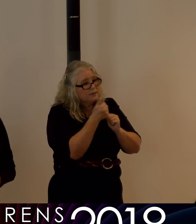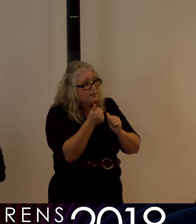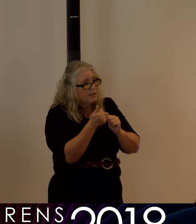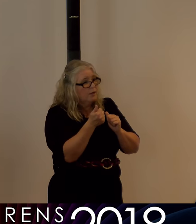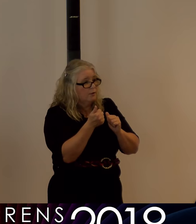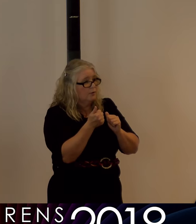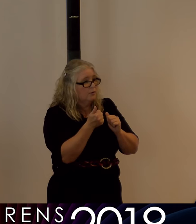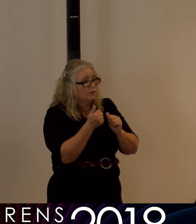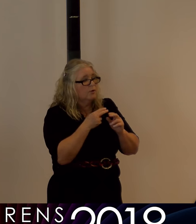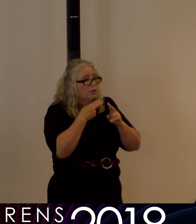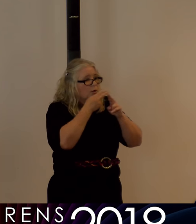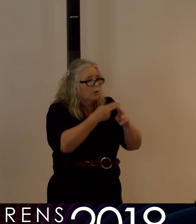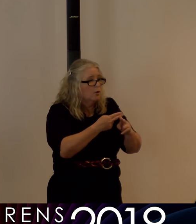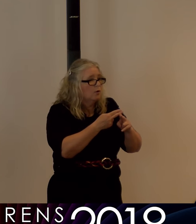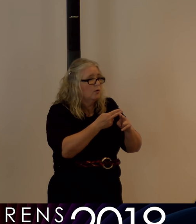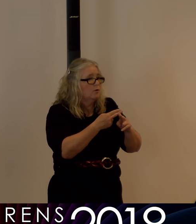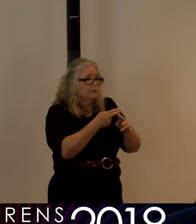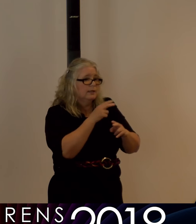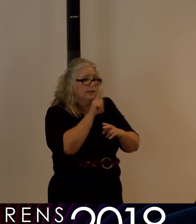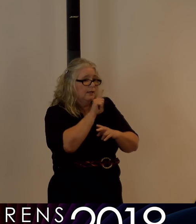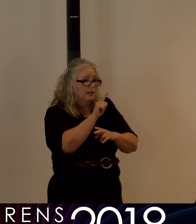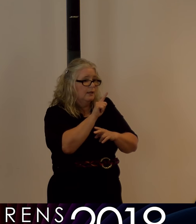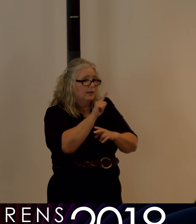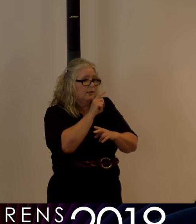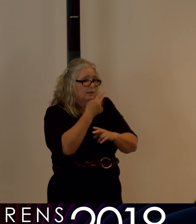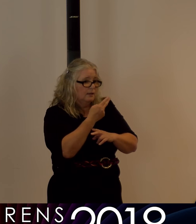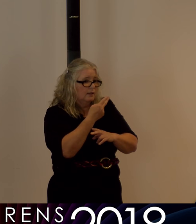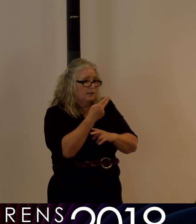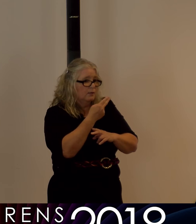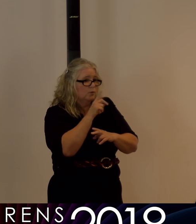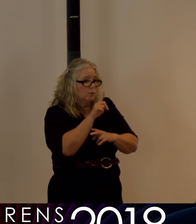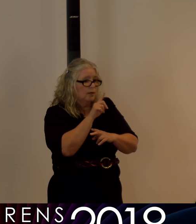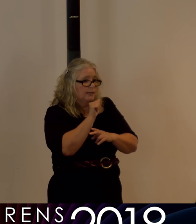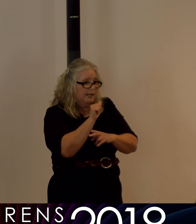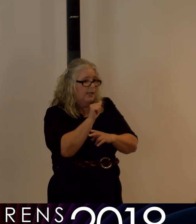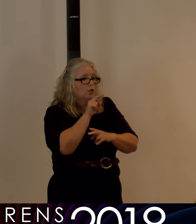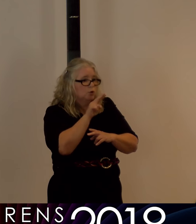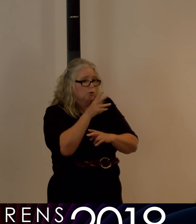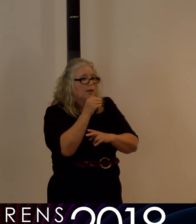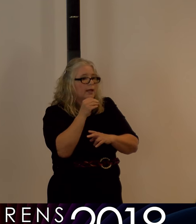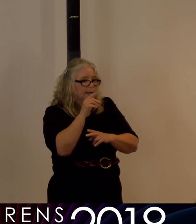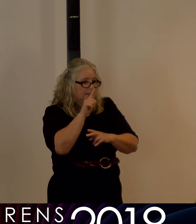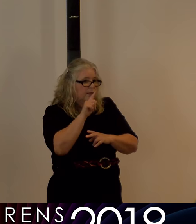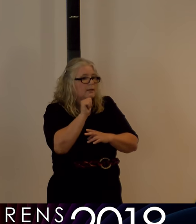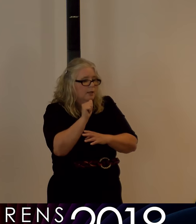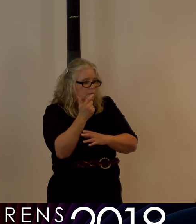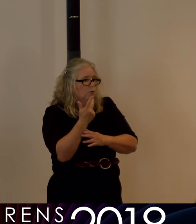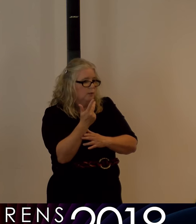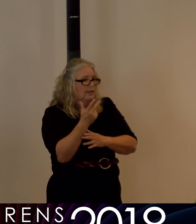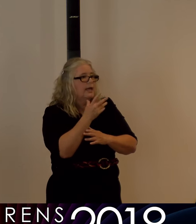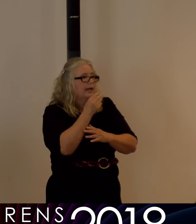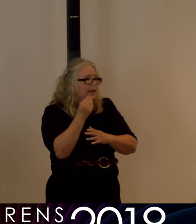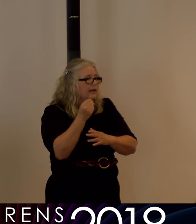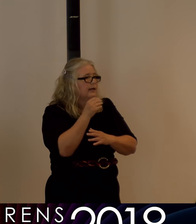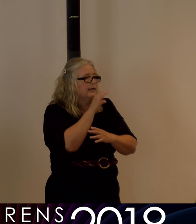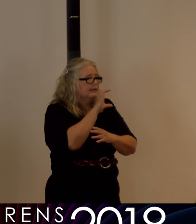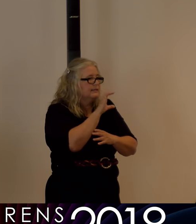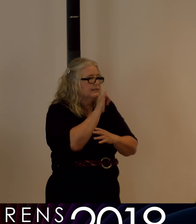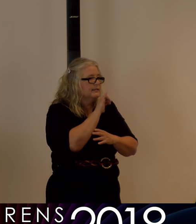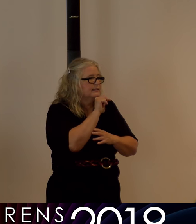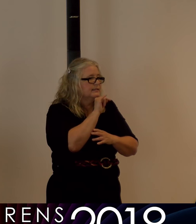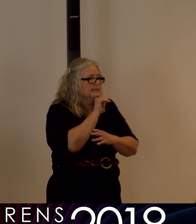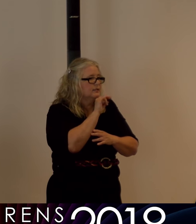called ALDH1A, 1A2, and 1A3. And citral is